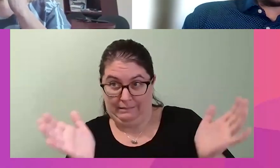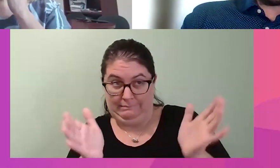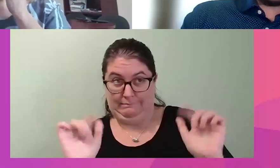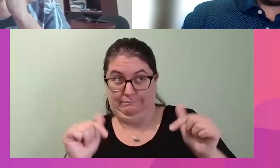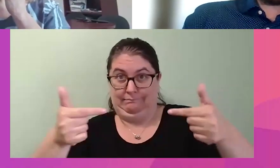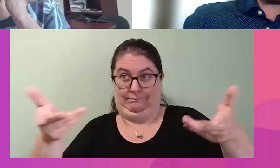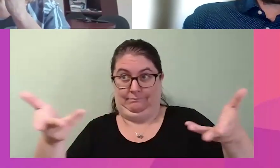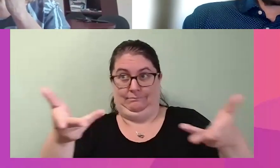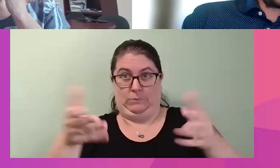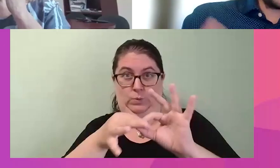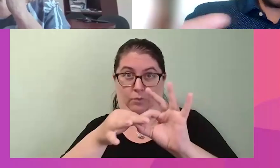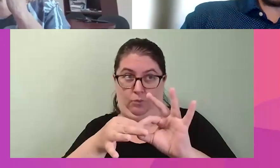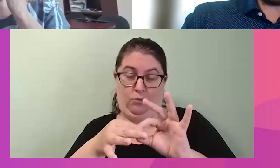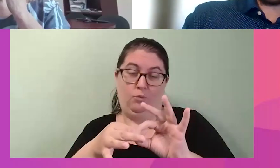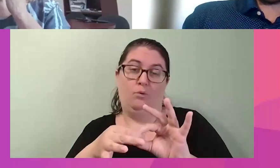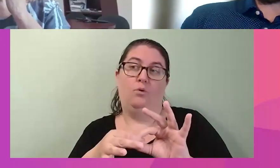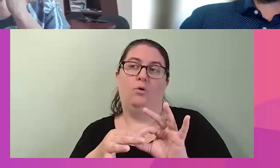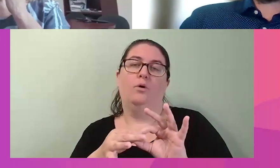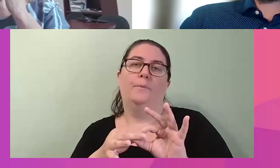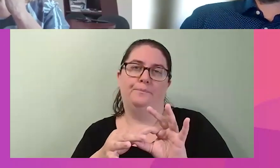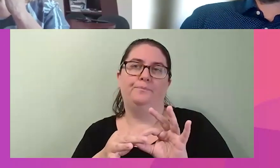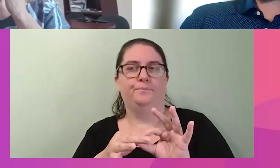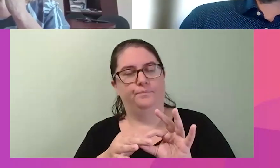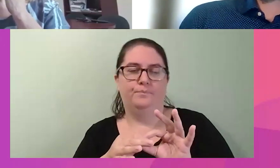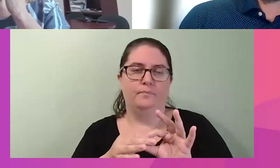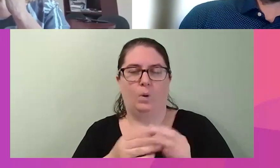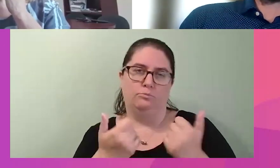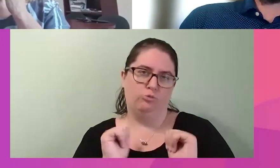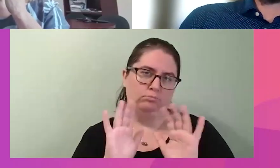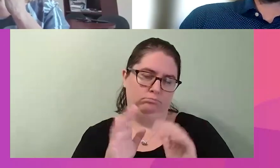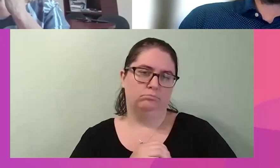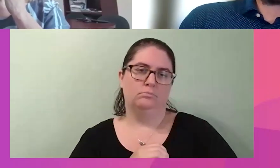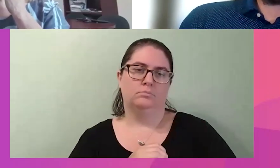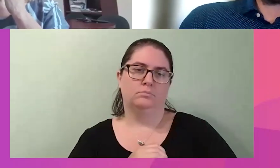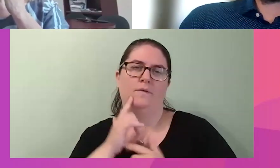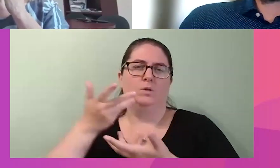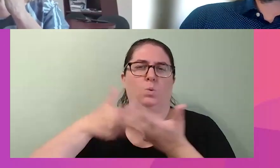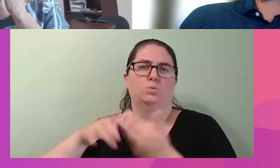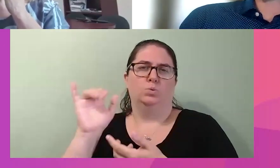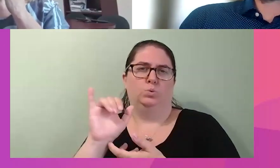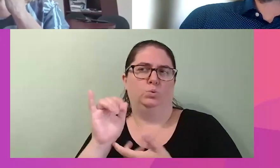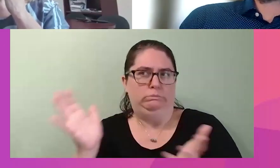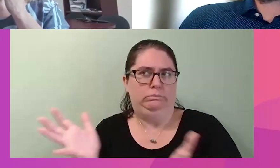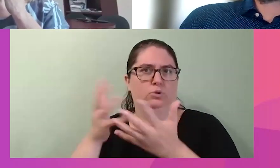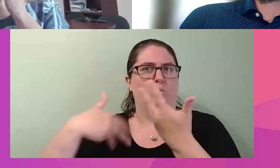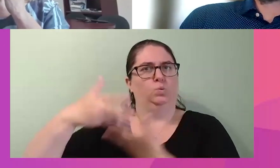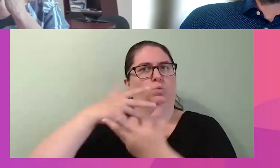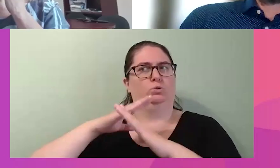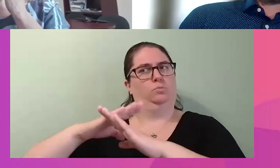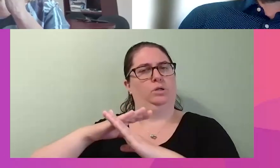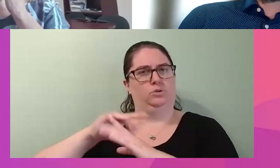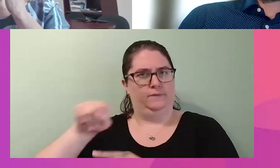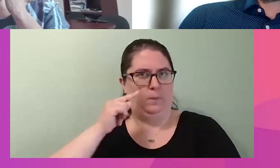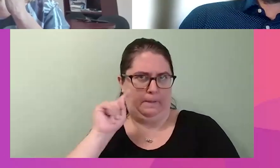support around them. I think as one of the other presentations was mentioning, social support is arguably the biggest kind of protective factor in these